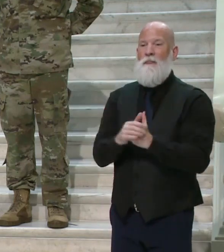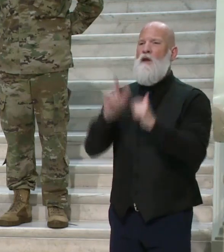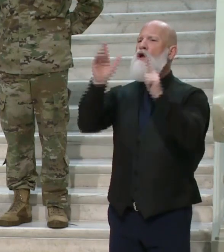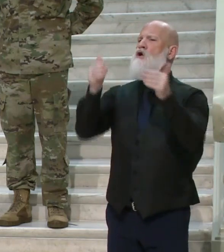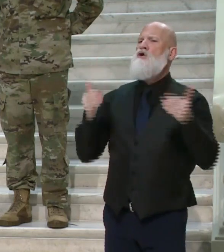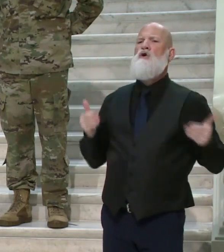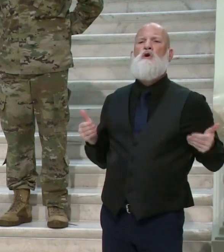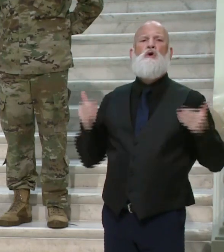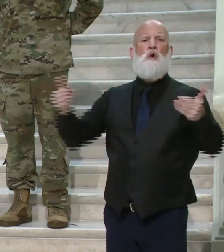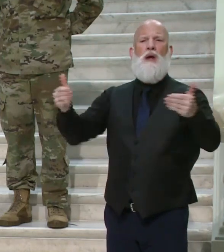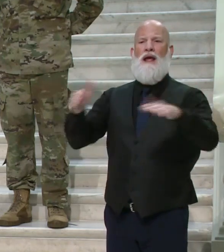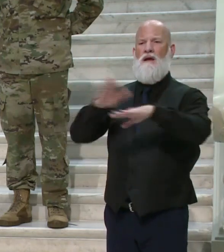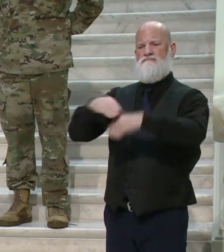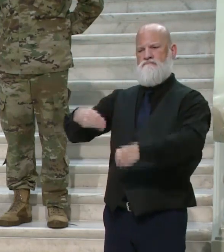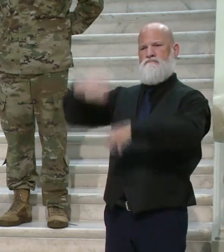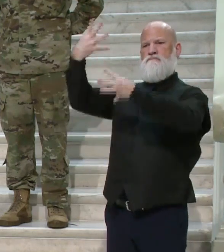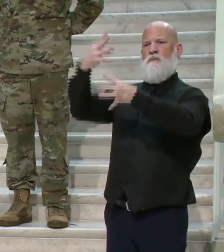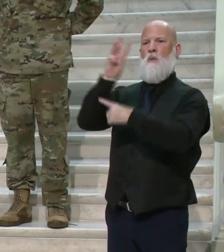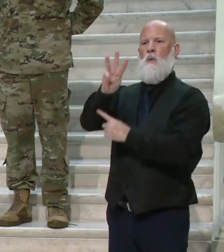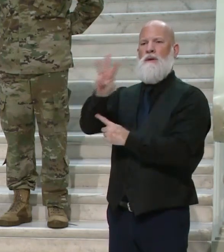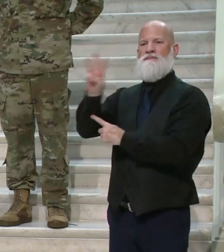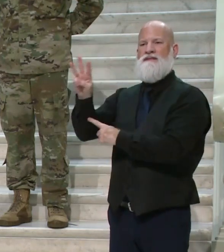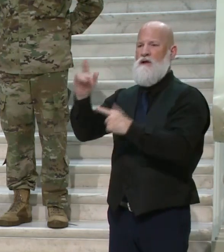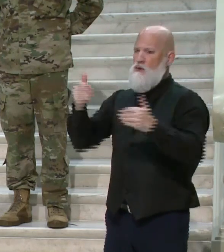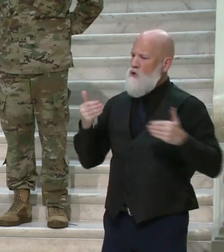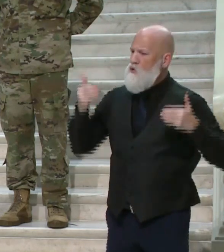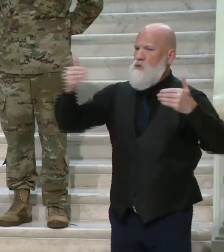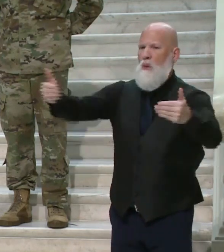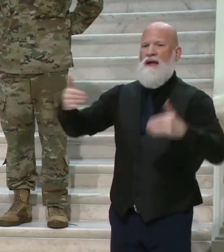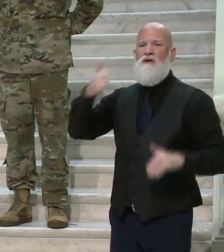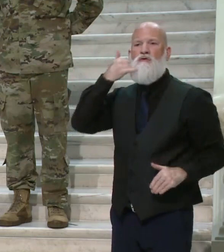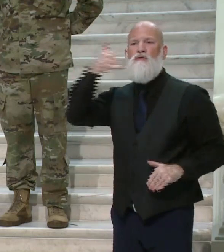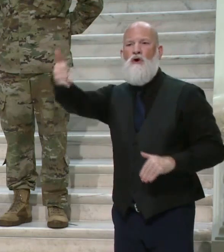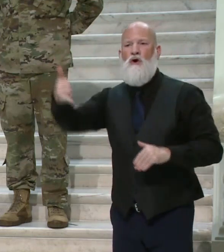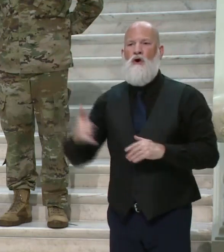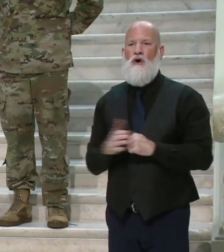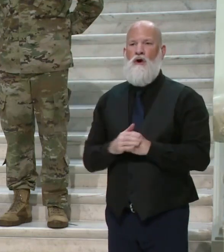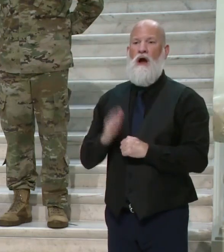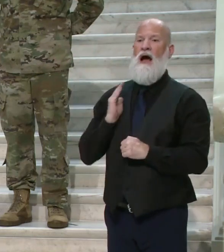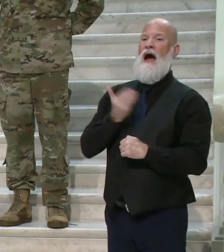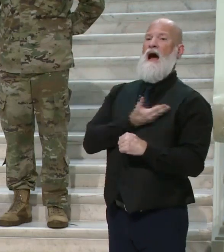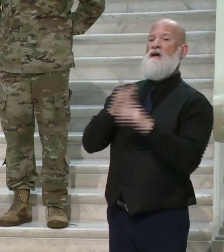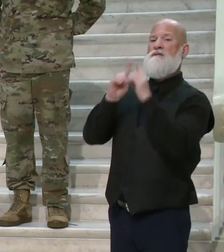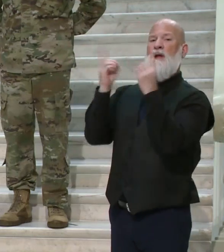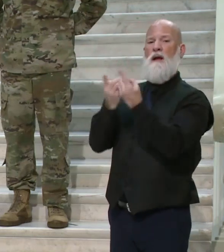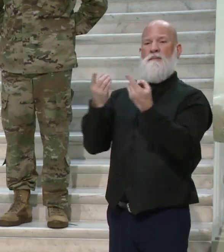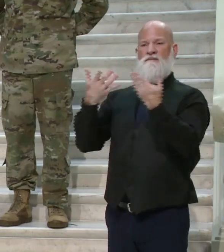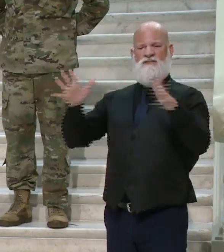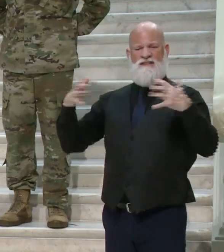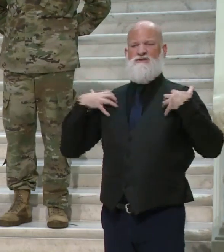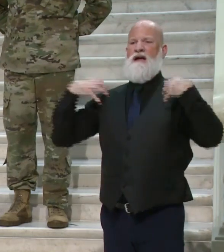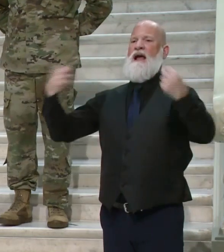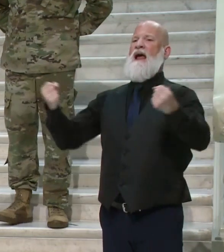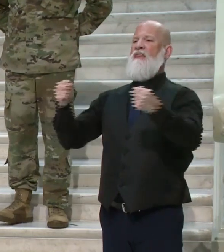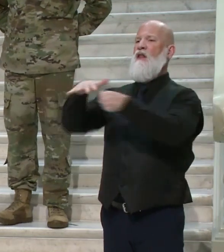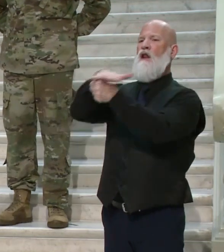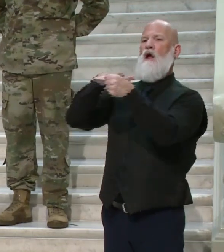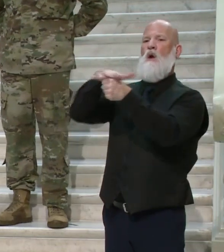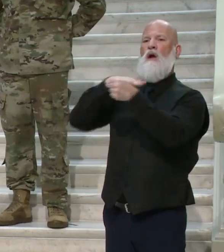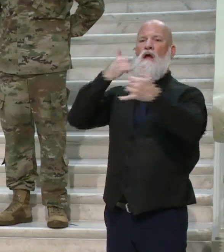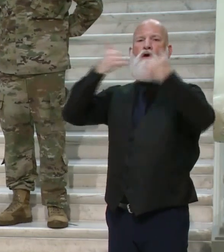health departments, our own health department website, which has the numbers you can call, as well as our AU.